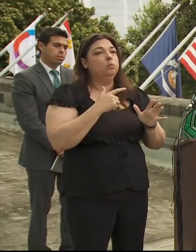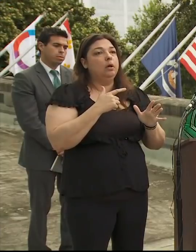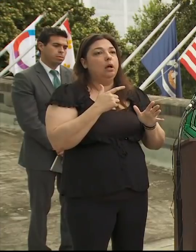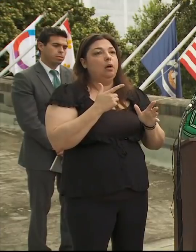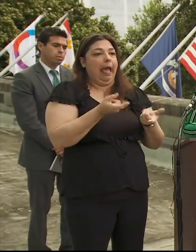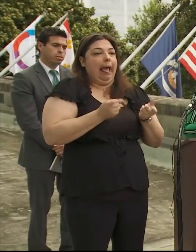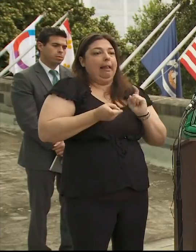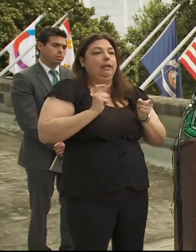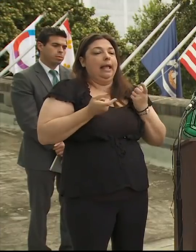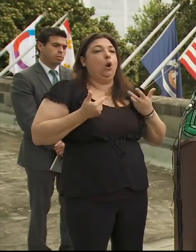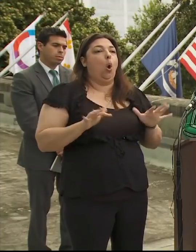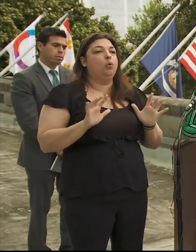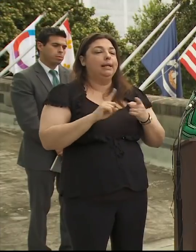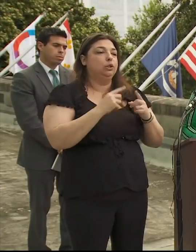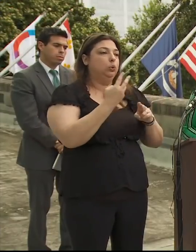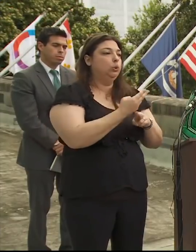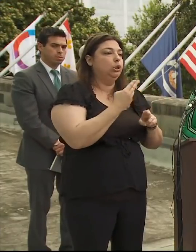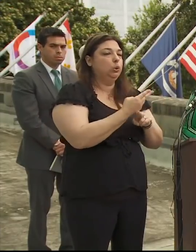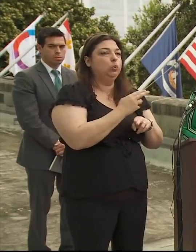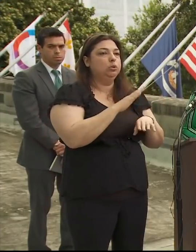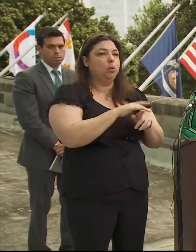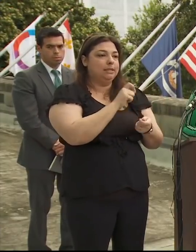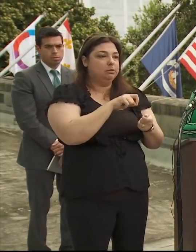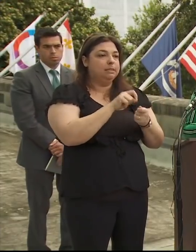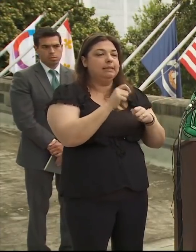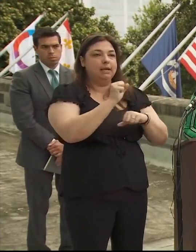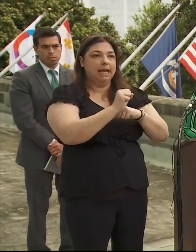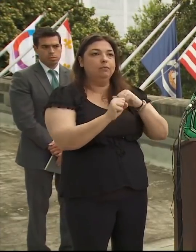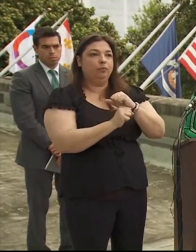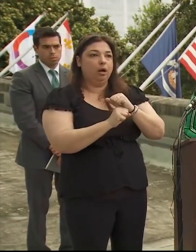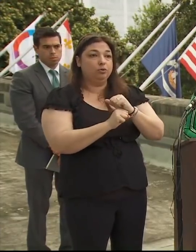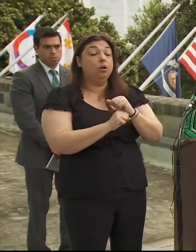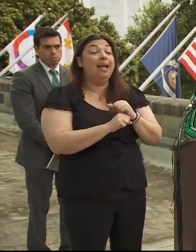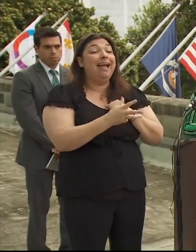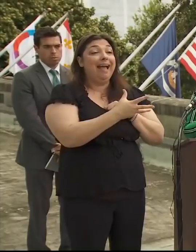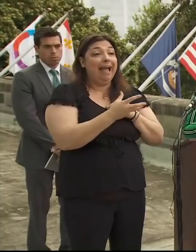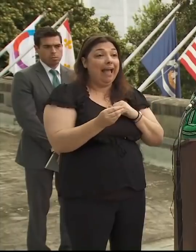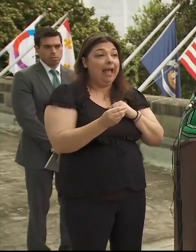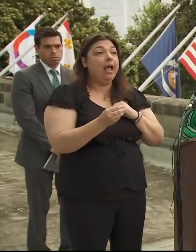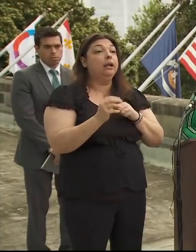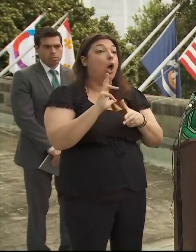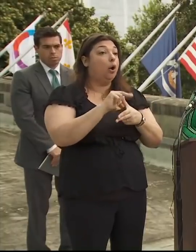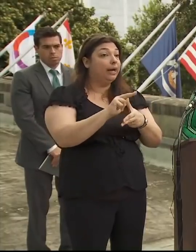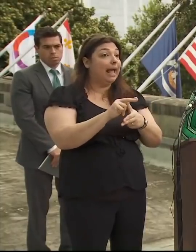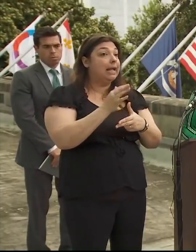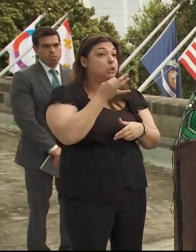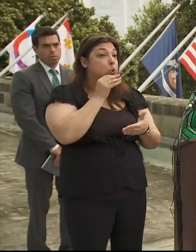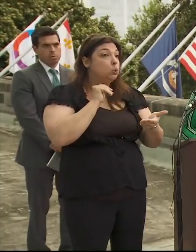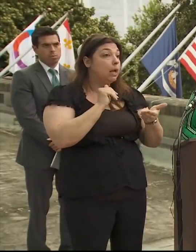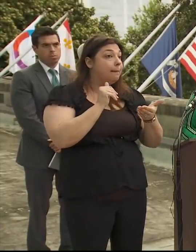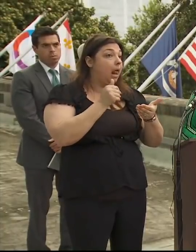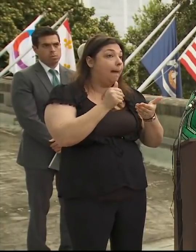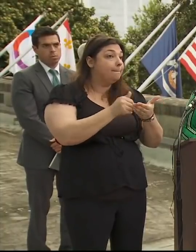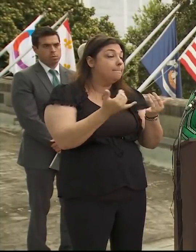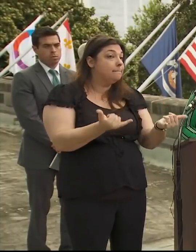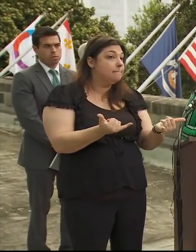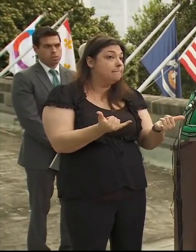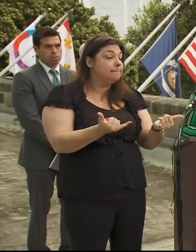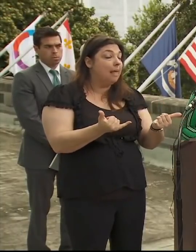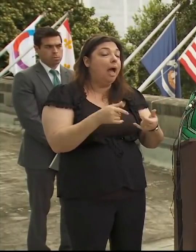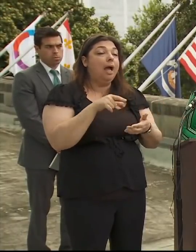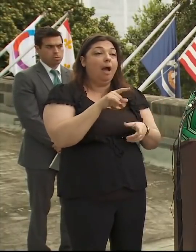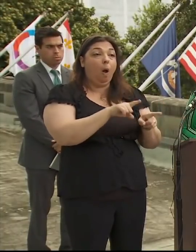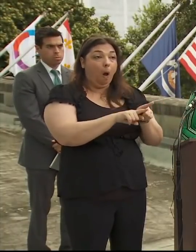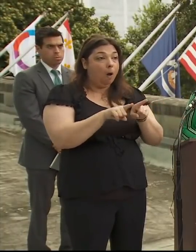been allocated for us to use towards infrastructure. And with hurricane season coming on up right now, this